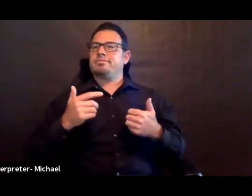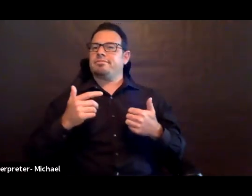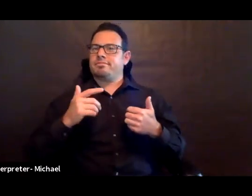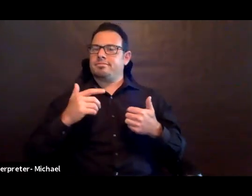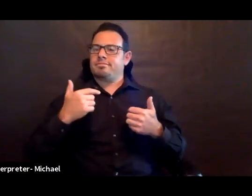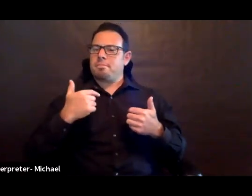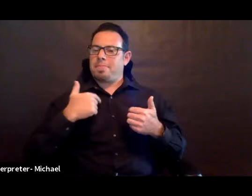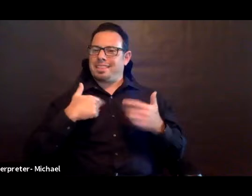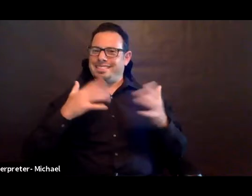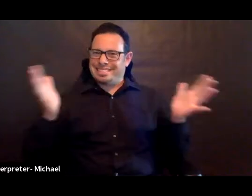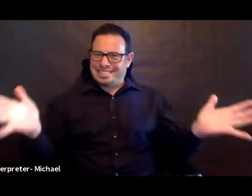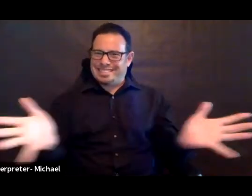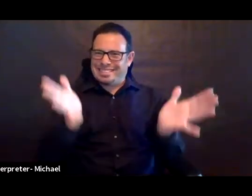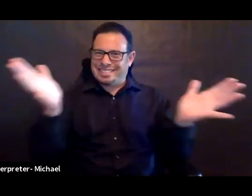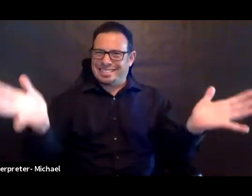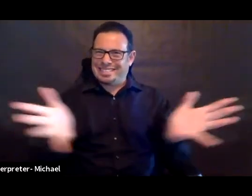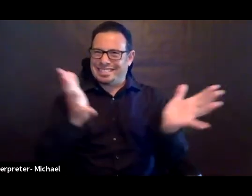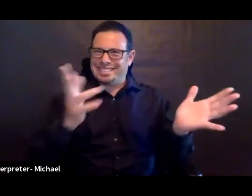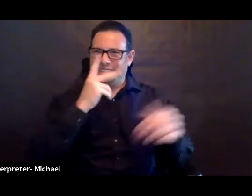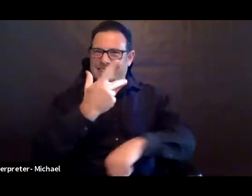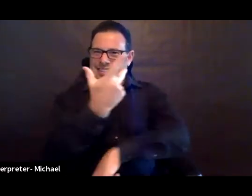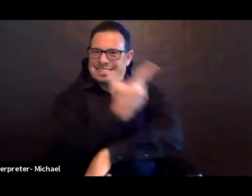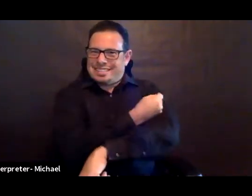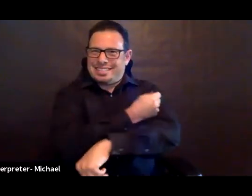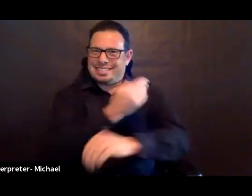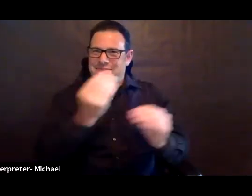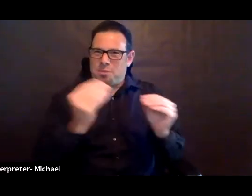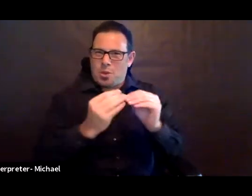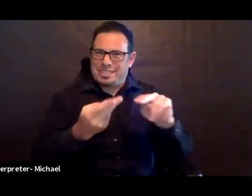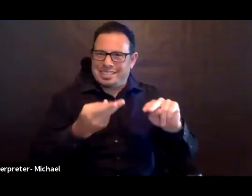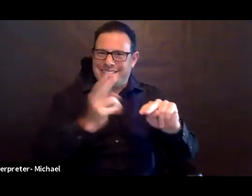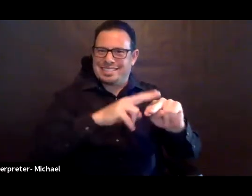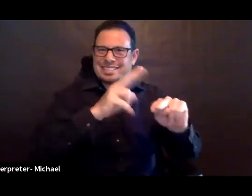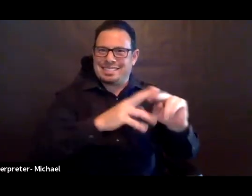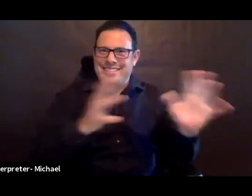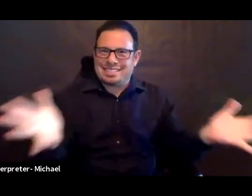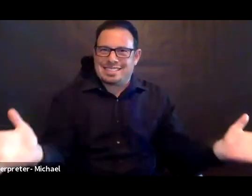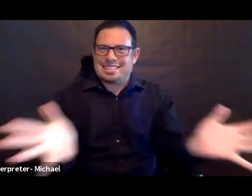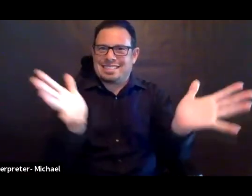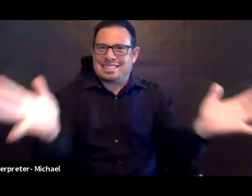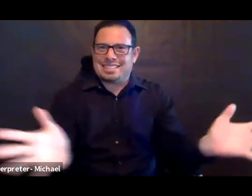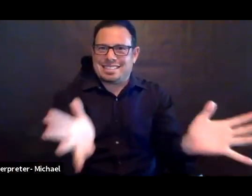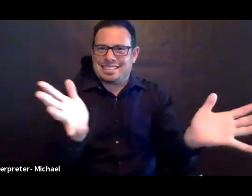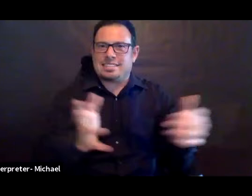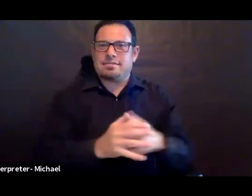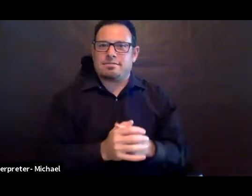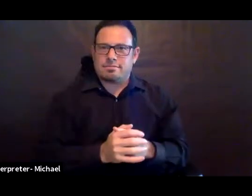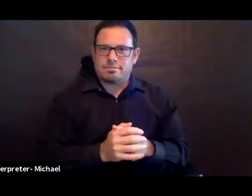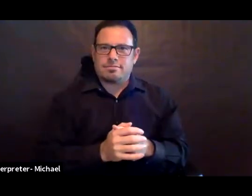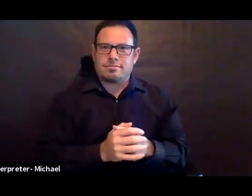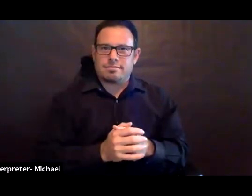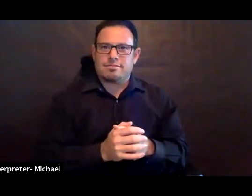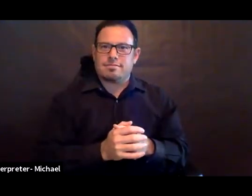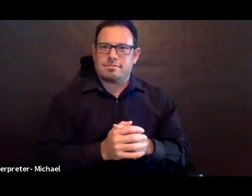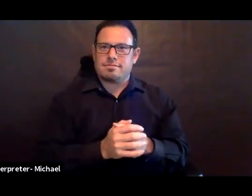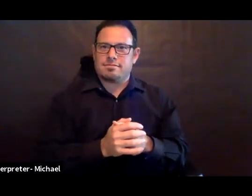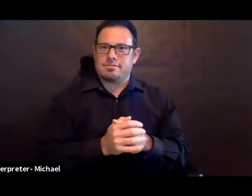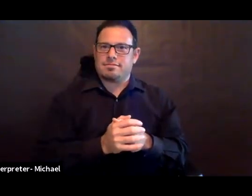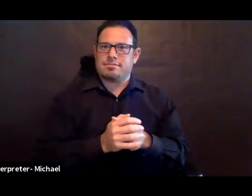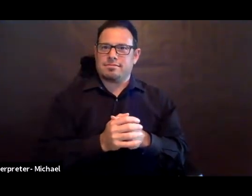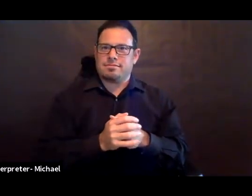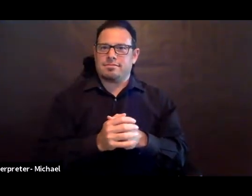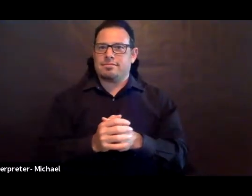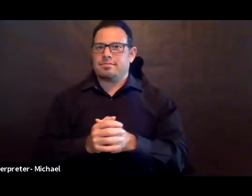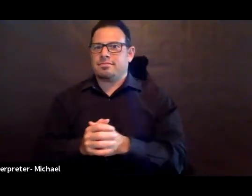the last couple of weeks, we will project that we will reach the milestone of 70% of all 16 plus being